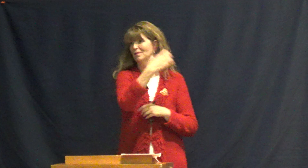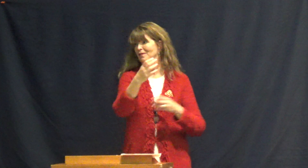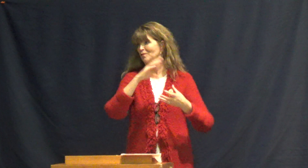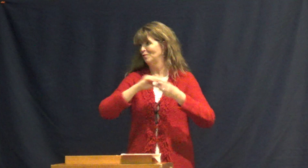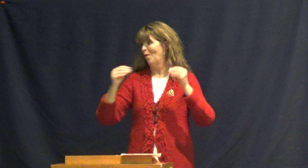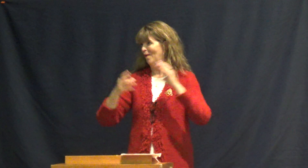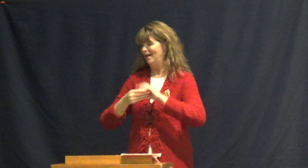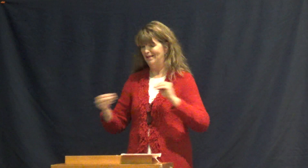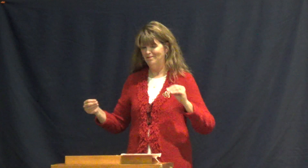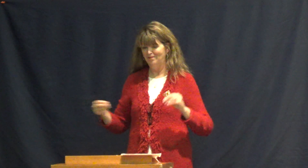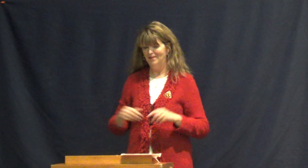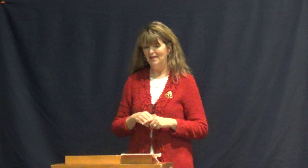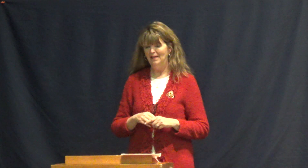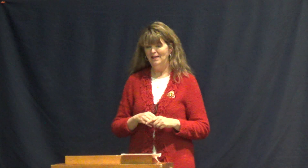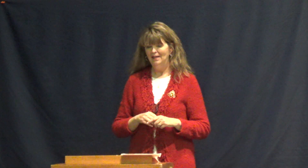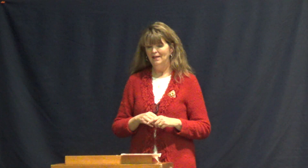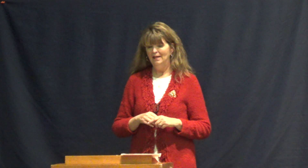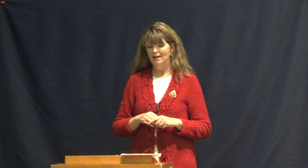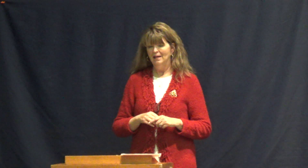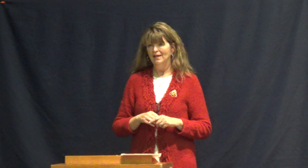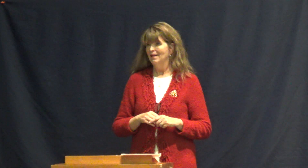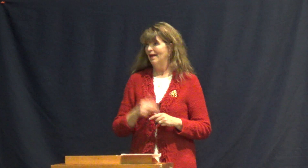too.